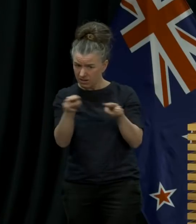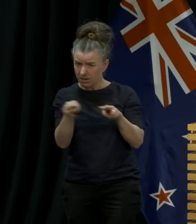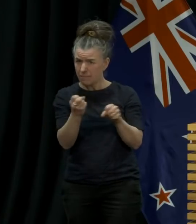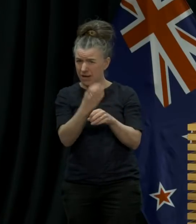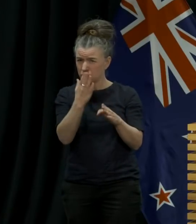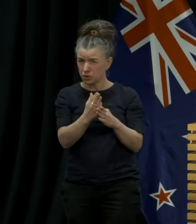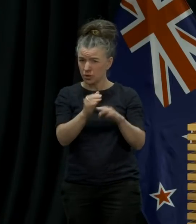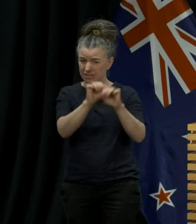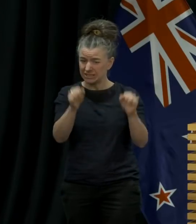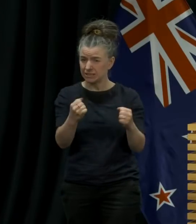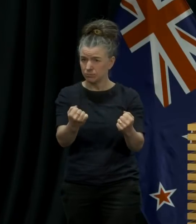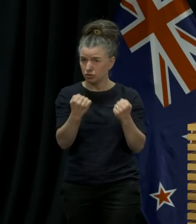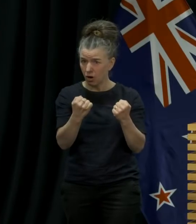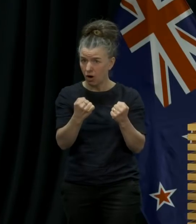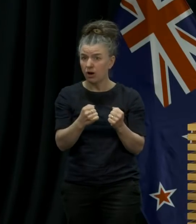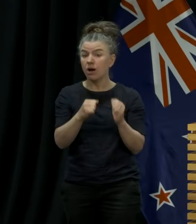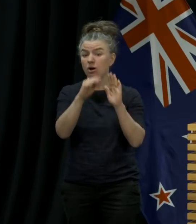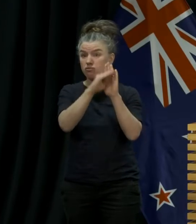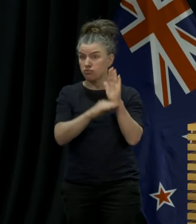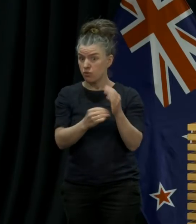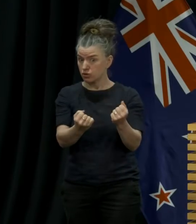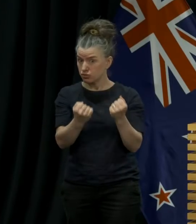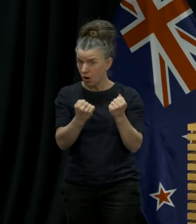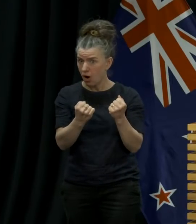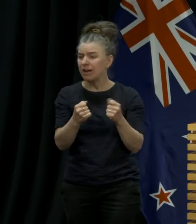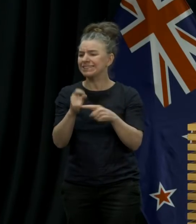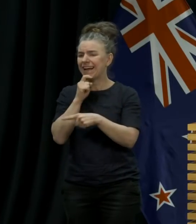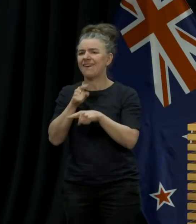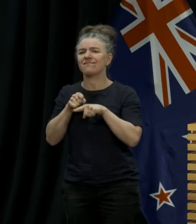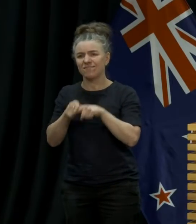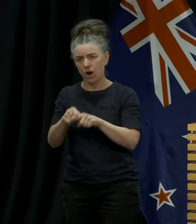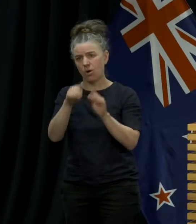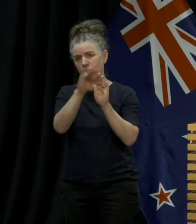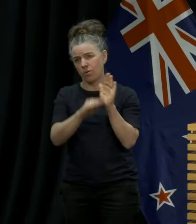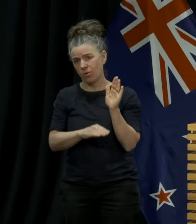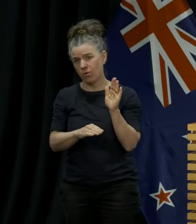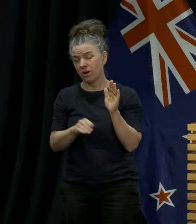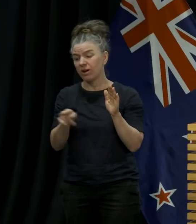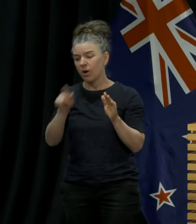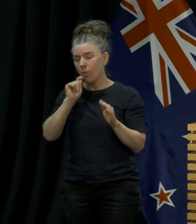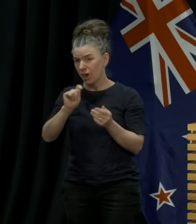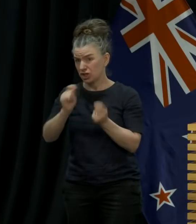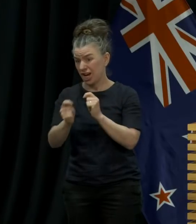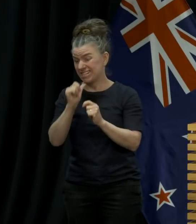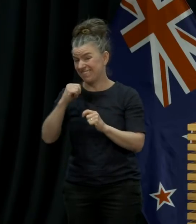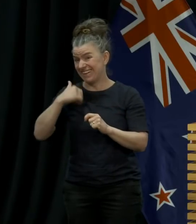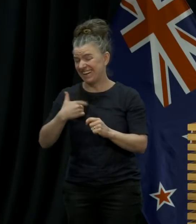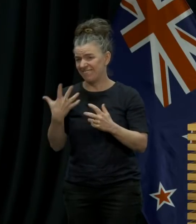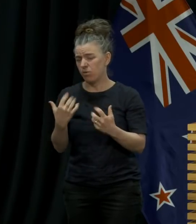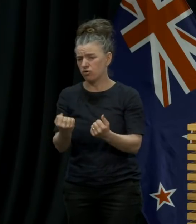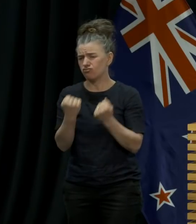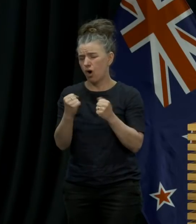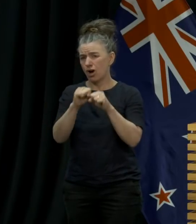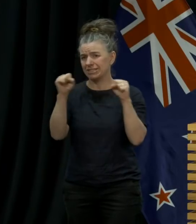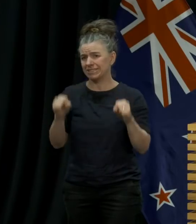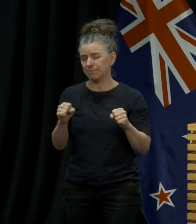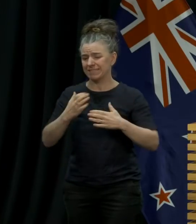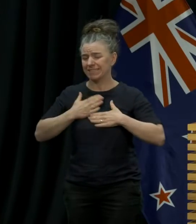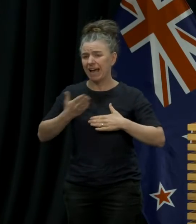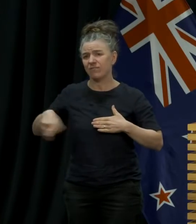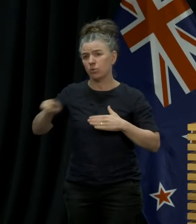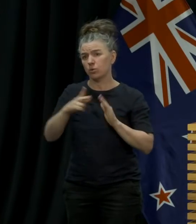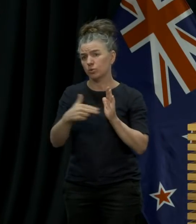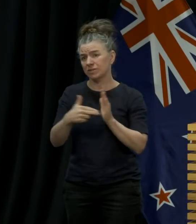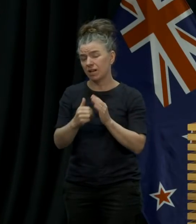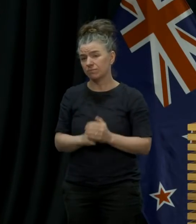implemented, and will make any changes needed to further strengthen our border defences. Third, the